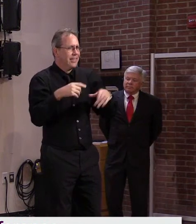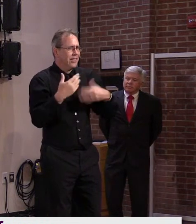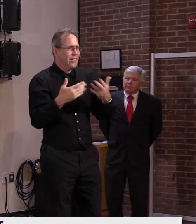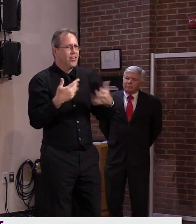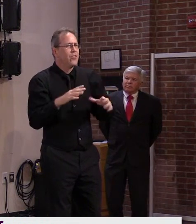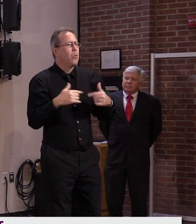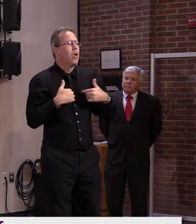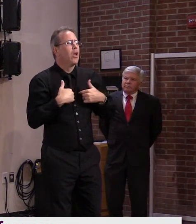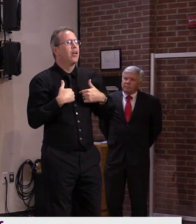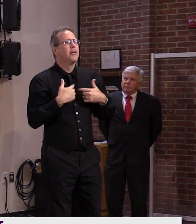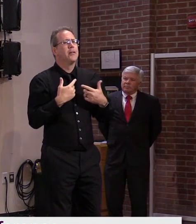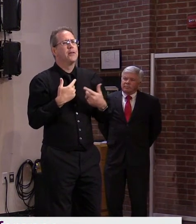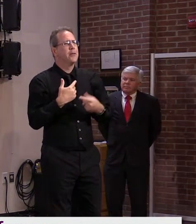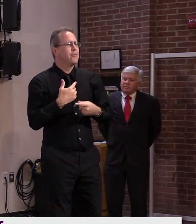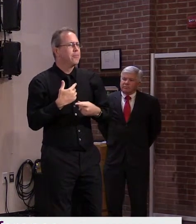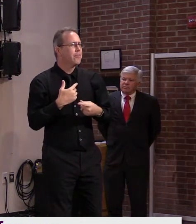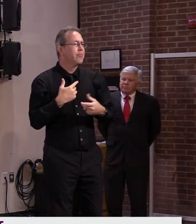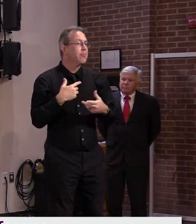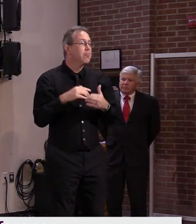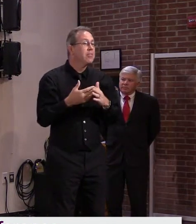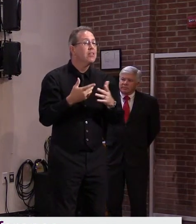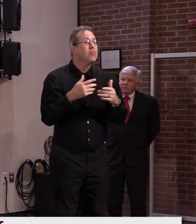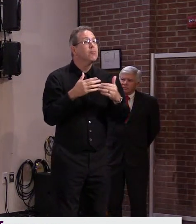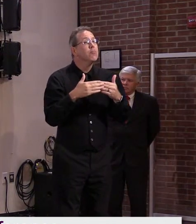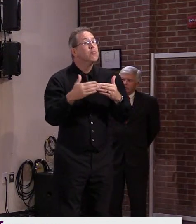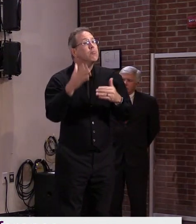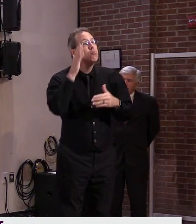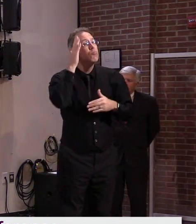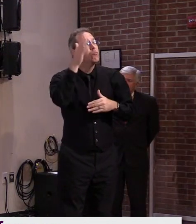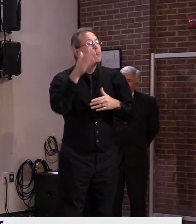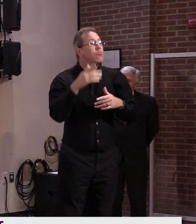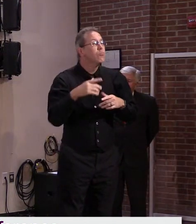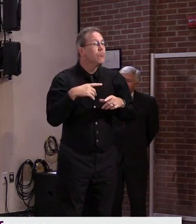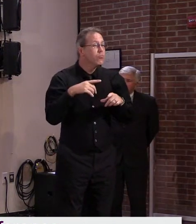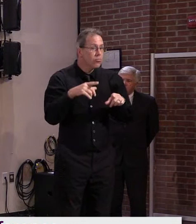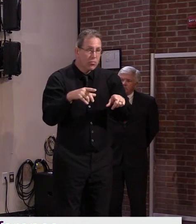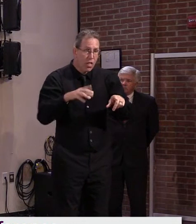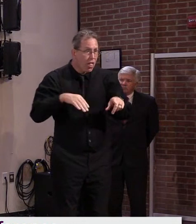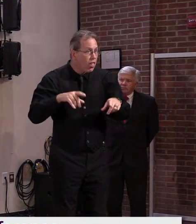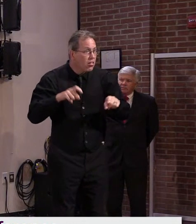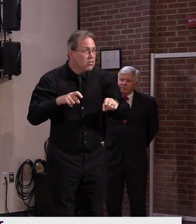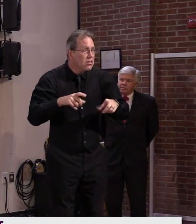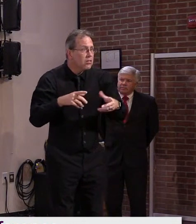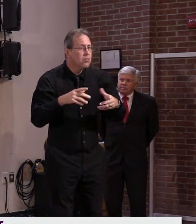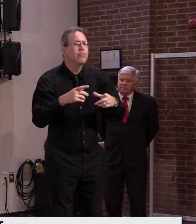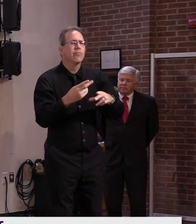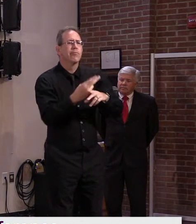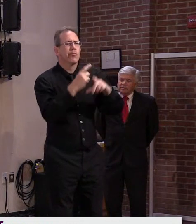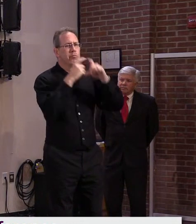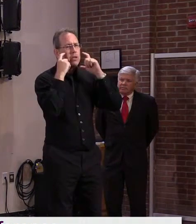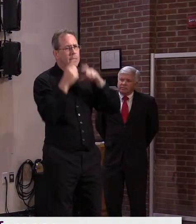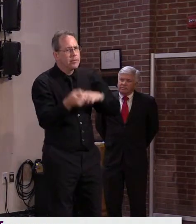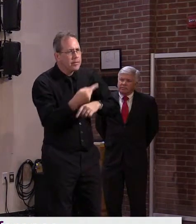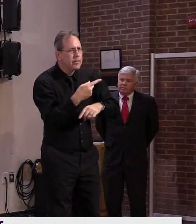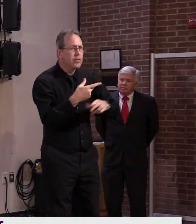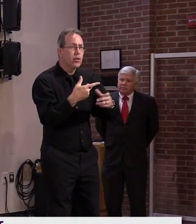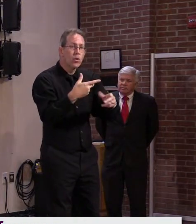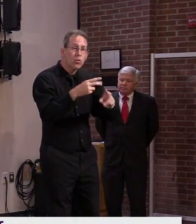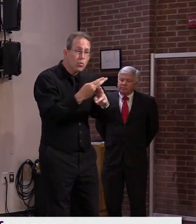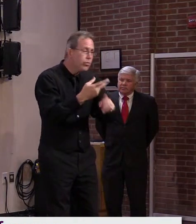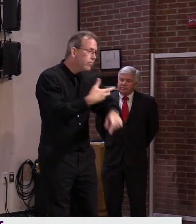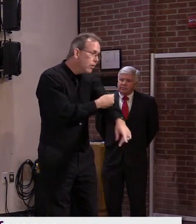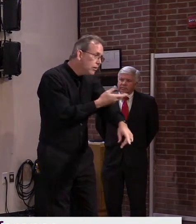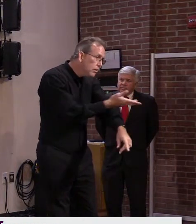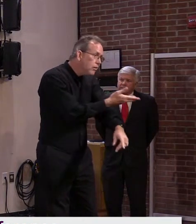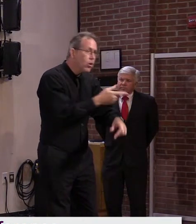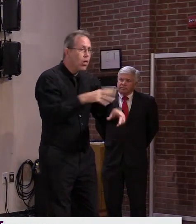the expectation would be that they would be masked and be tested. And so if that does not happen,